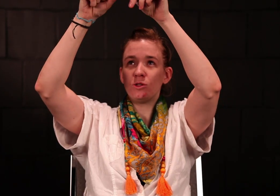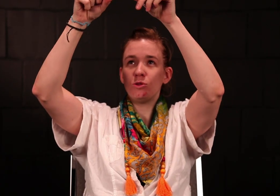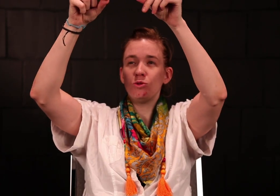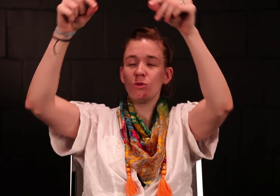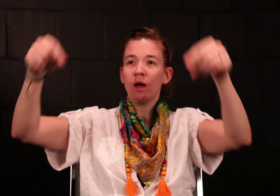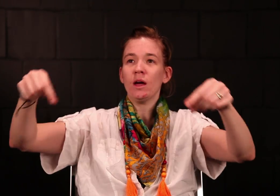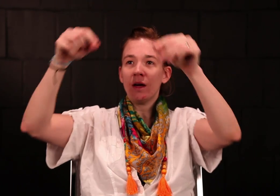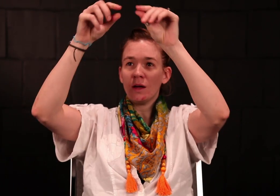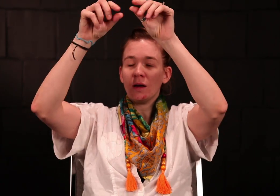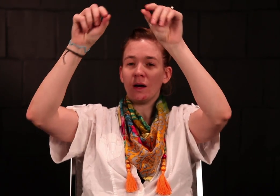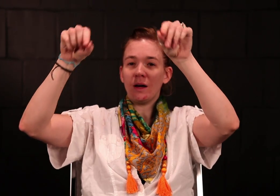two